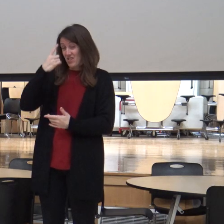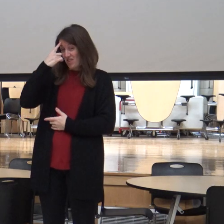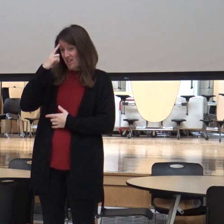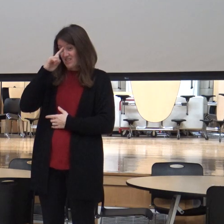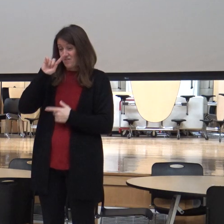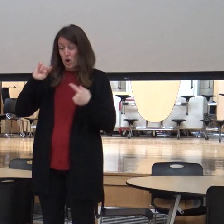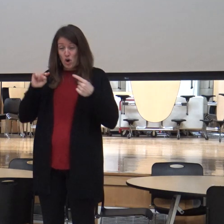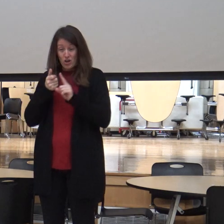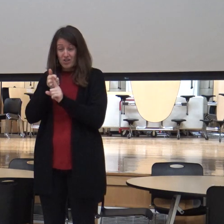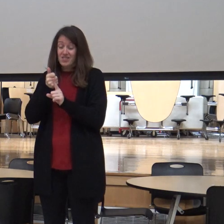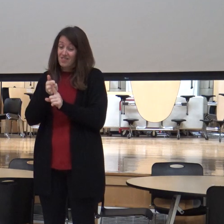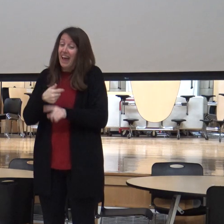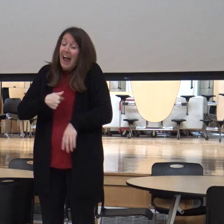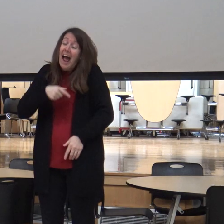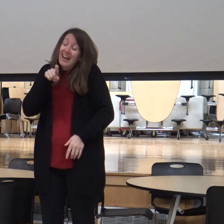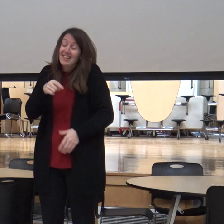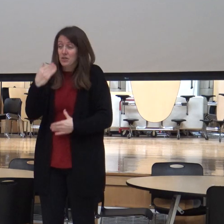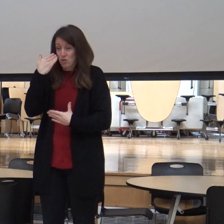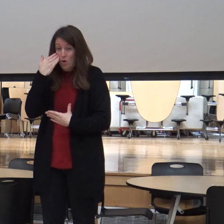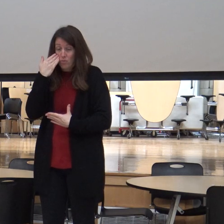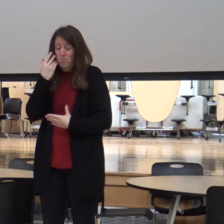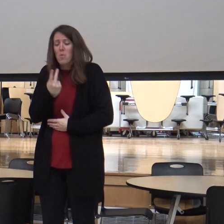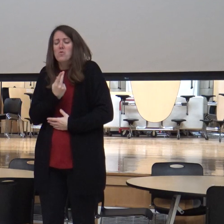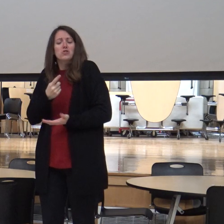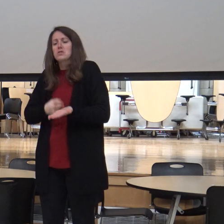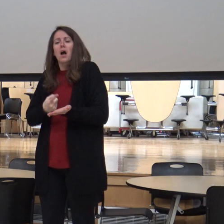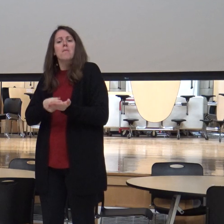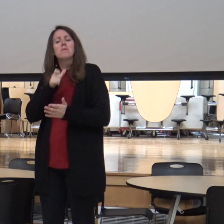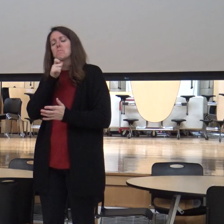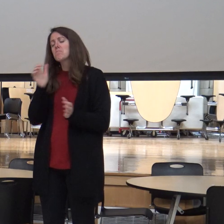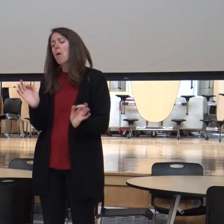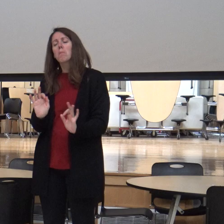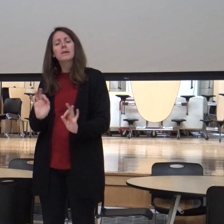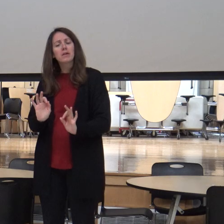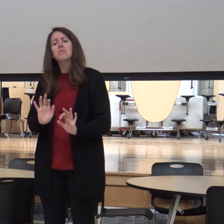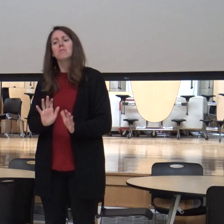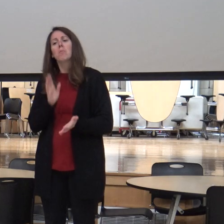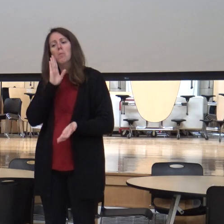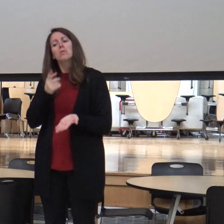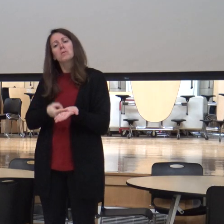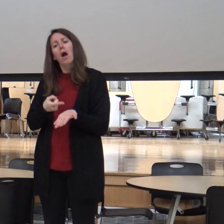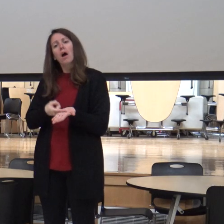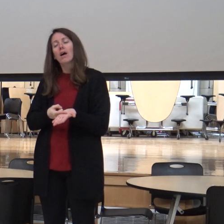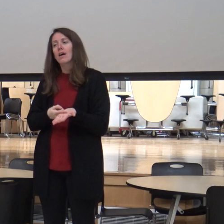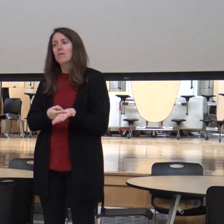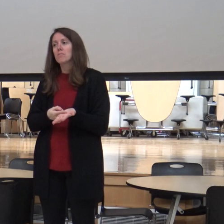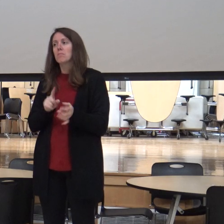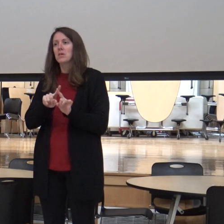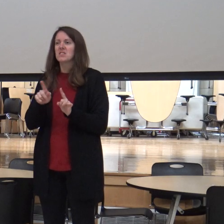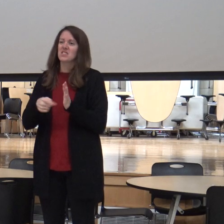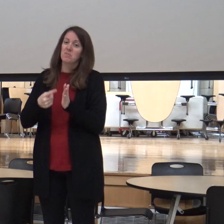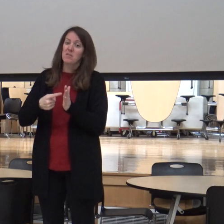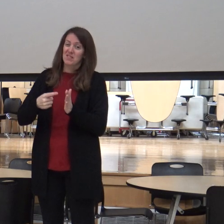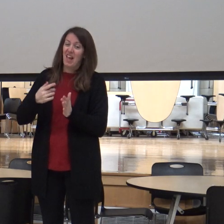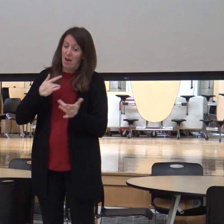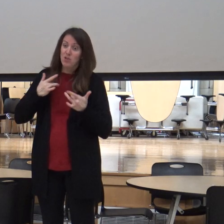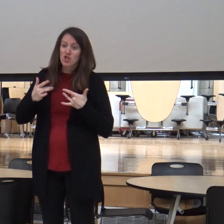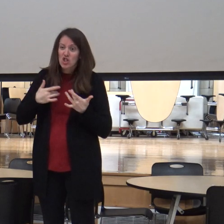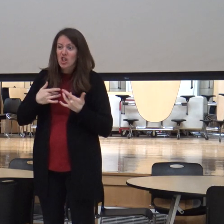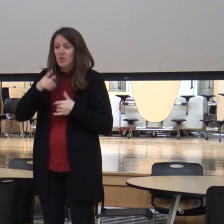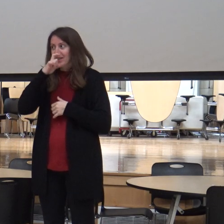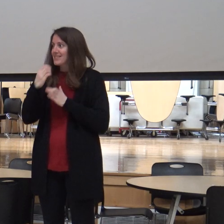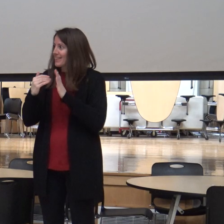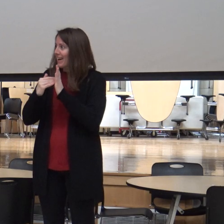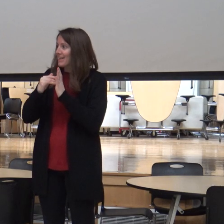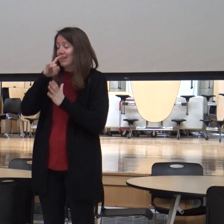whatever, I need to know, but, and we're just going to talk about it, it doesn't have to be a big deal. But I get concerned sometimes, because again, kids